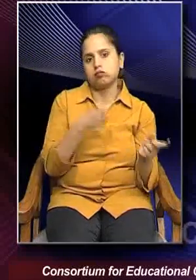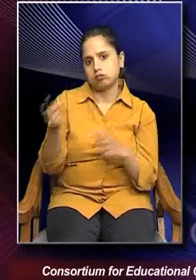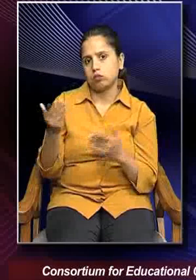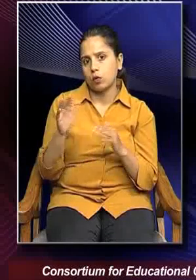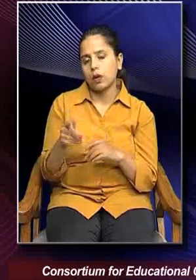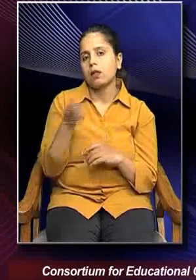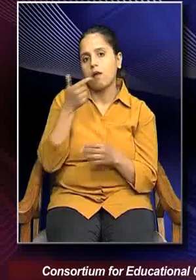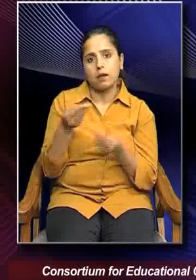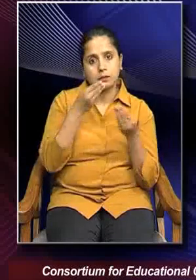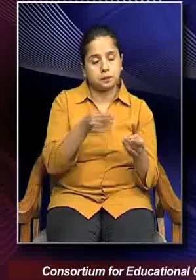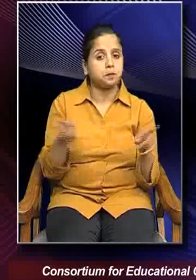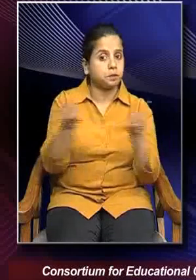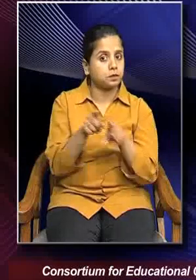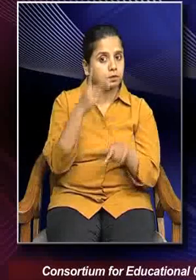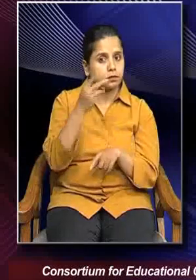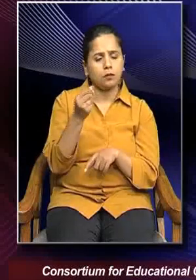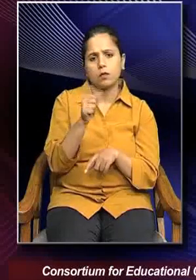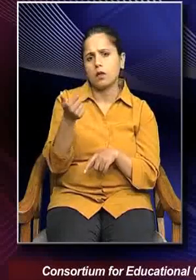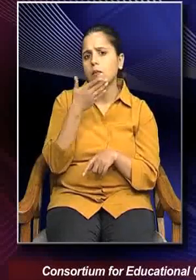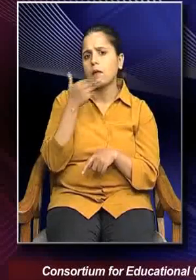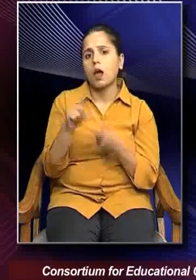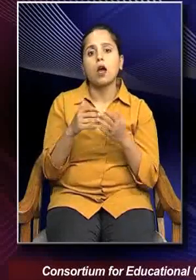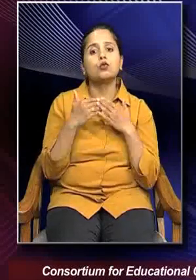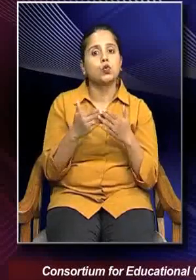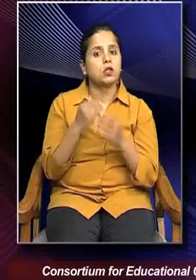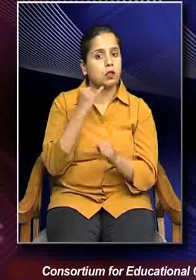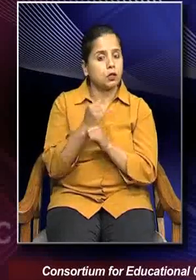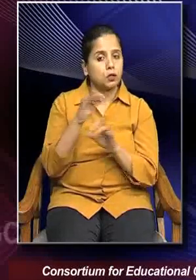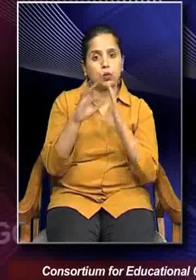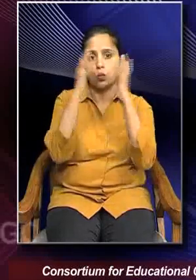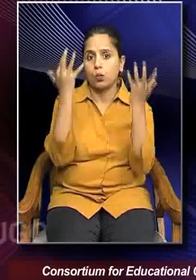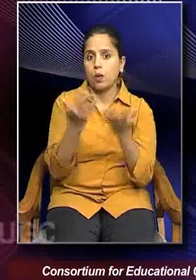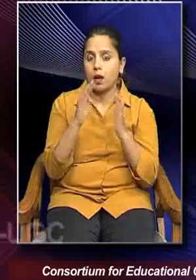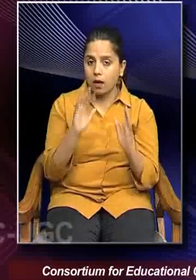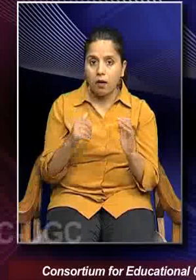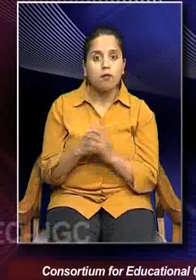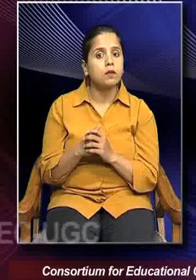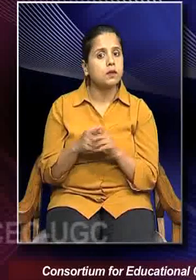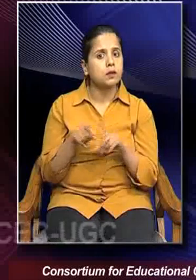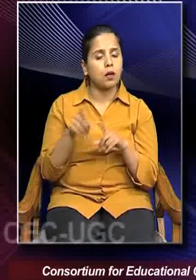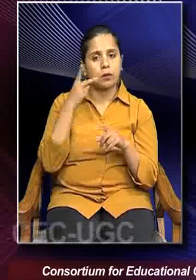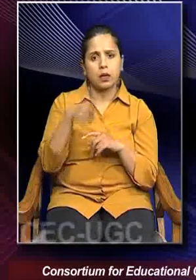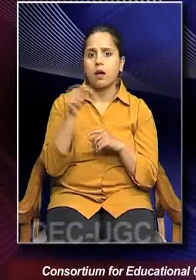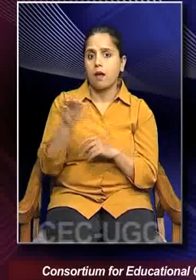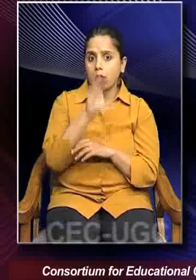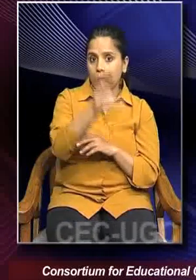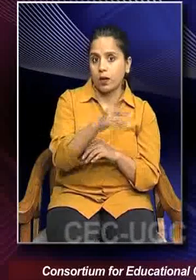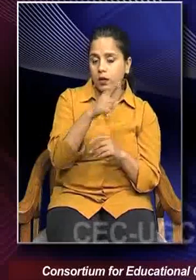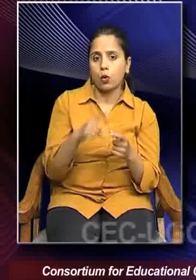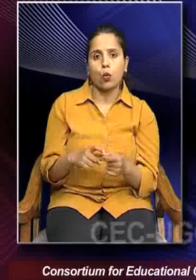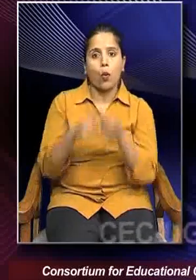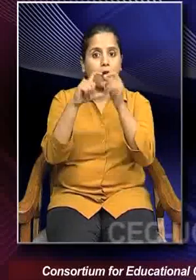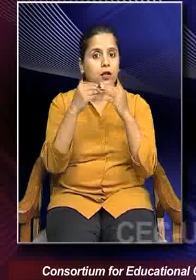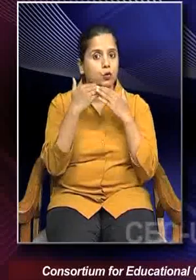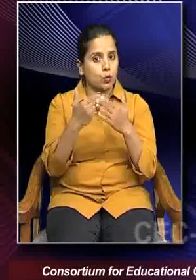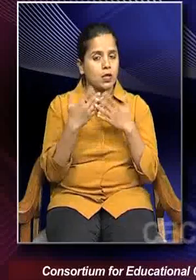be treated. Similarly, they have got one of the best education institutions in the world, and therefore with investment in quality